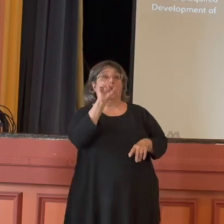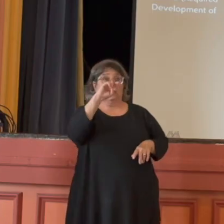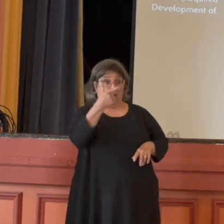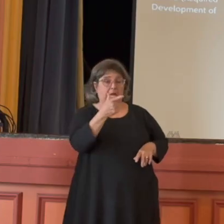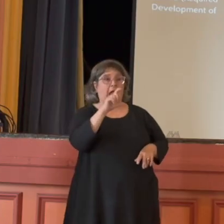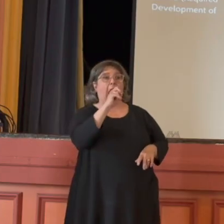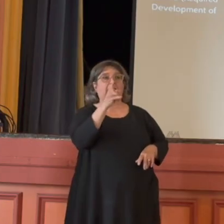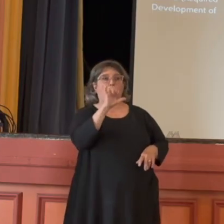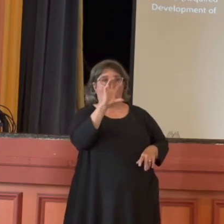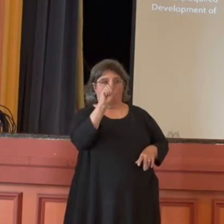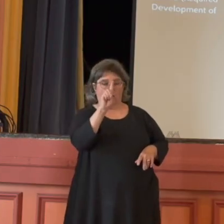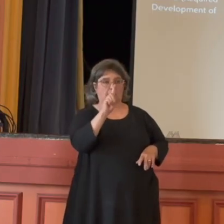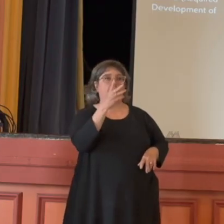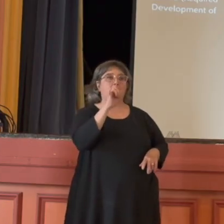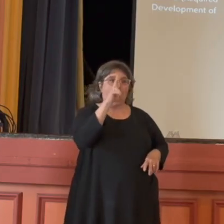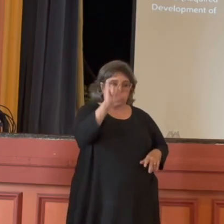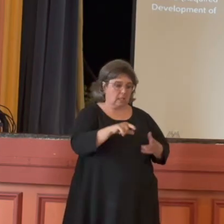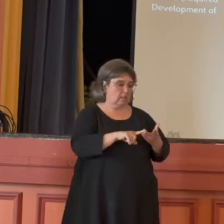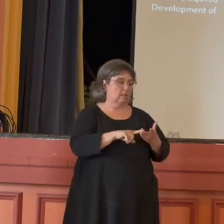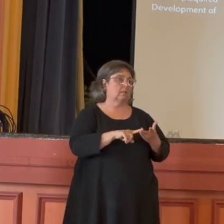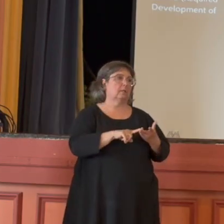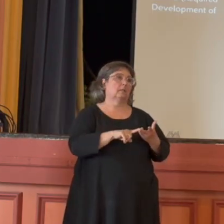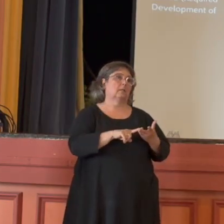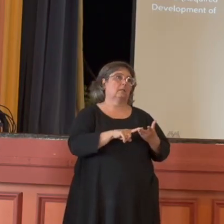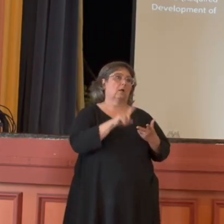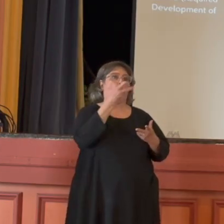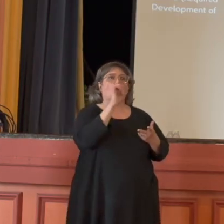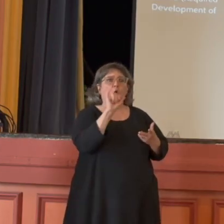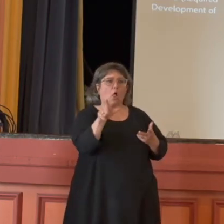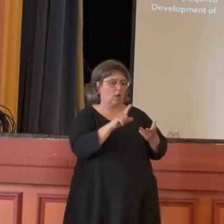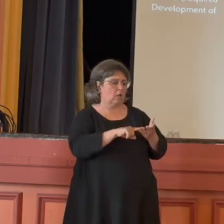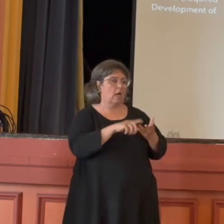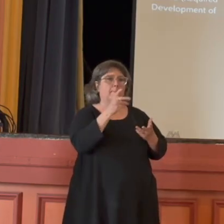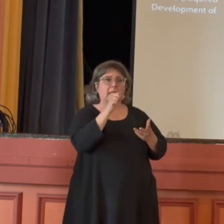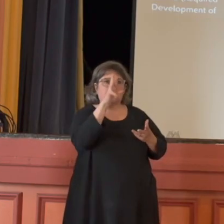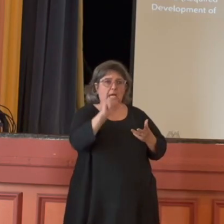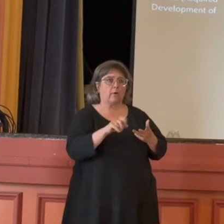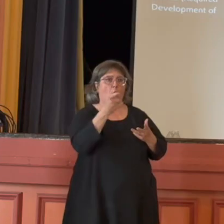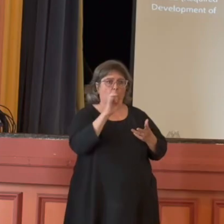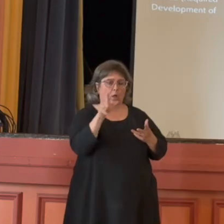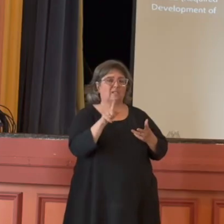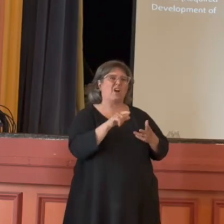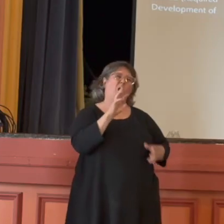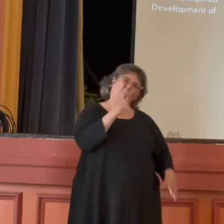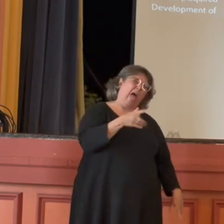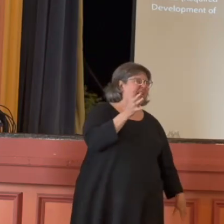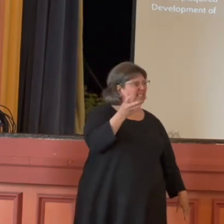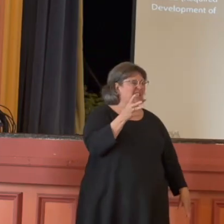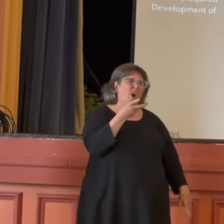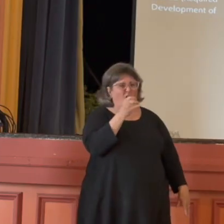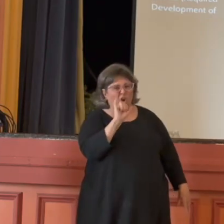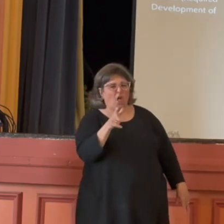and Hazelwood, on Bailey, up in Hurdle, at Military, or well, Hurdle